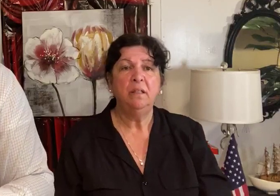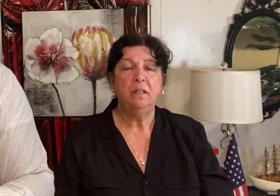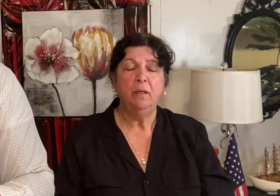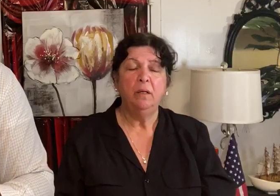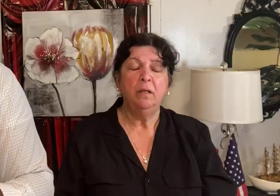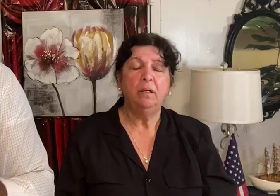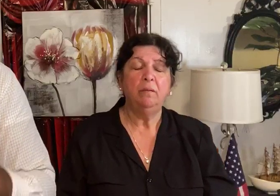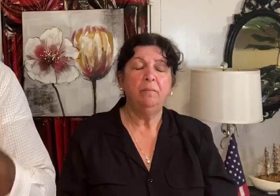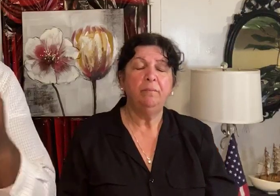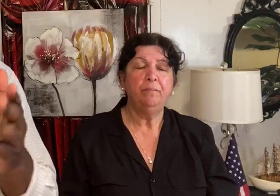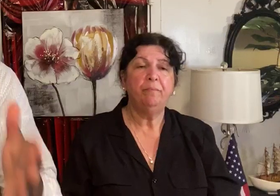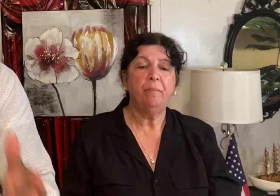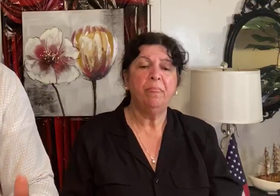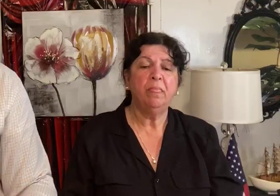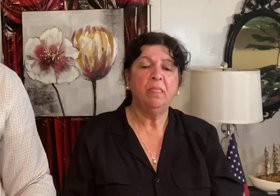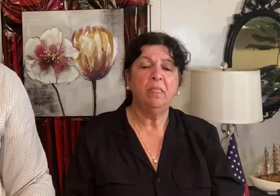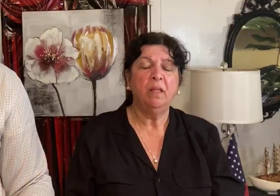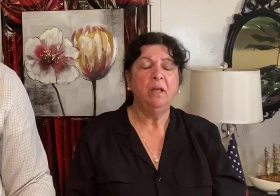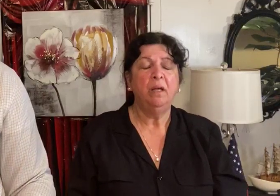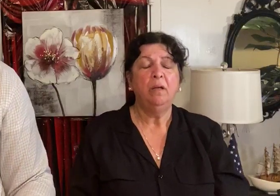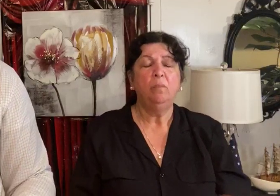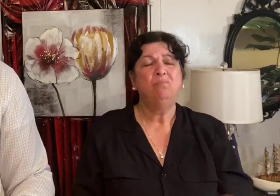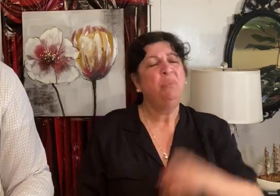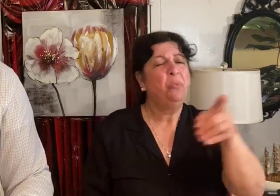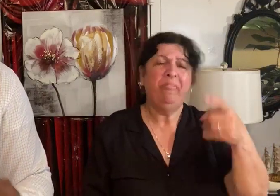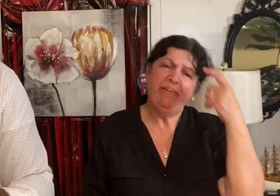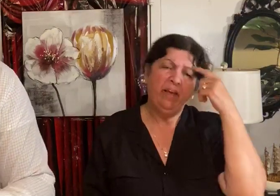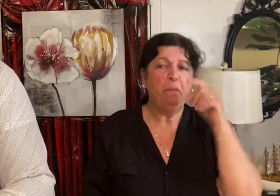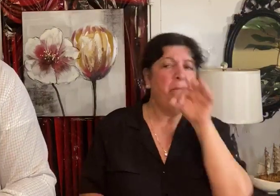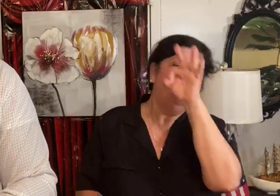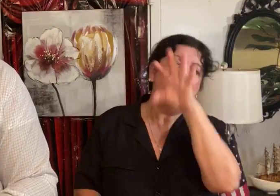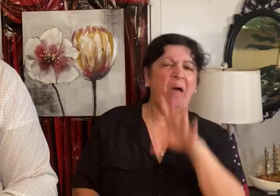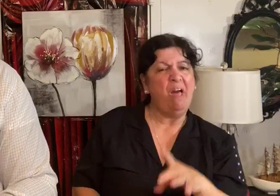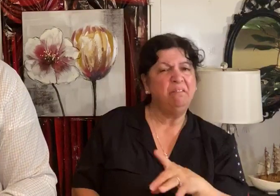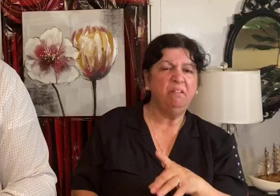targeted with your critique.